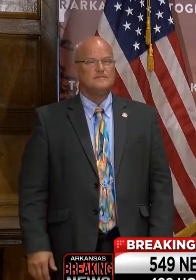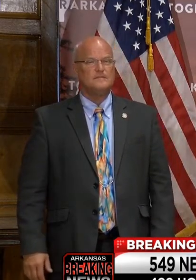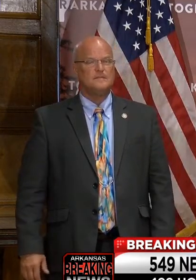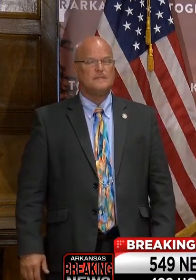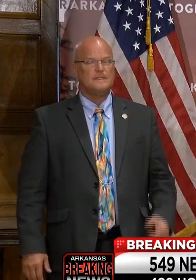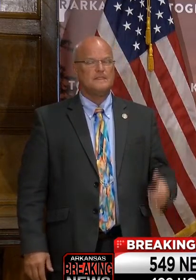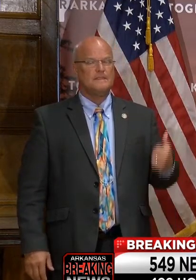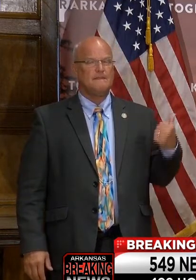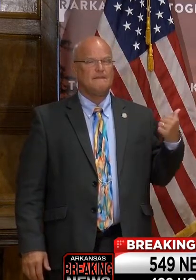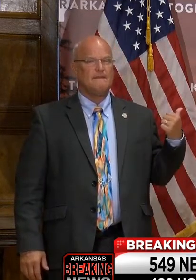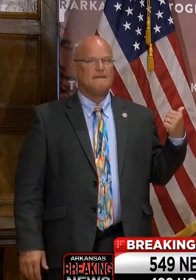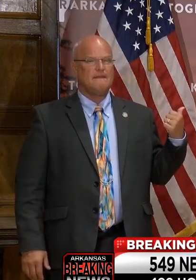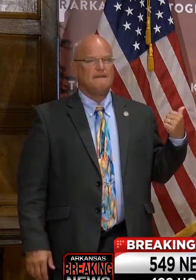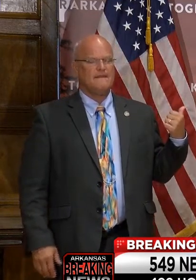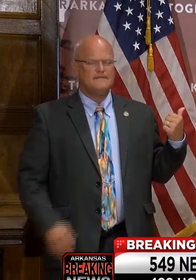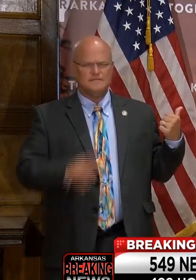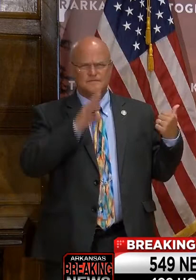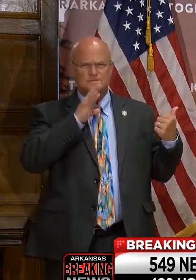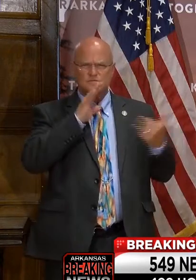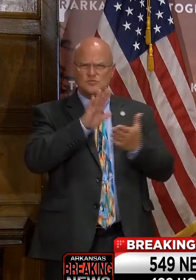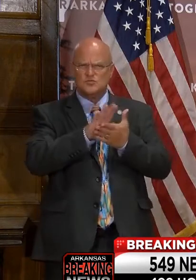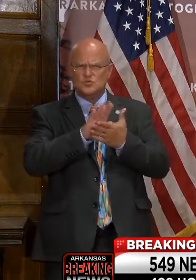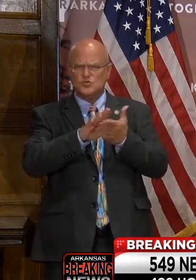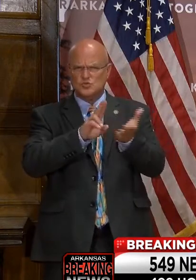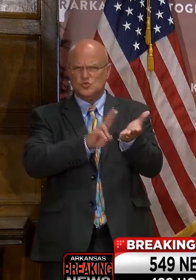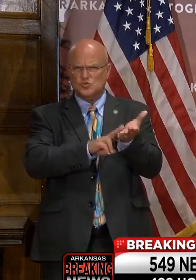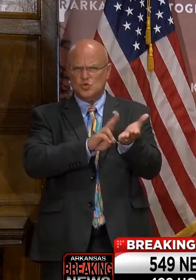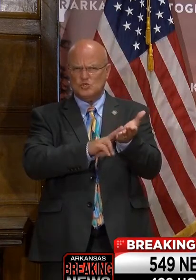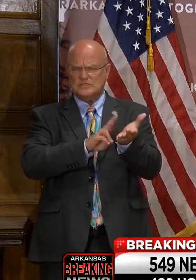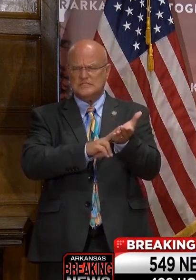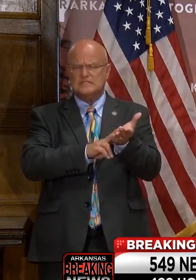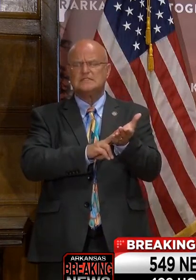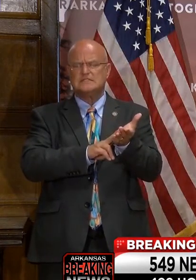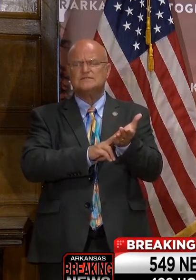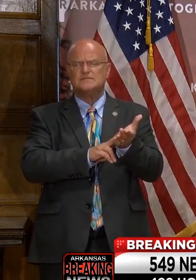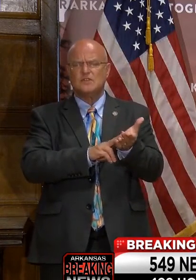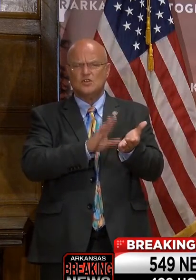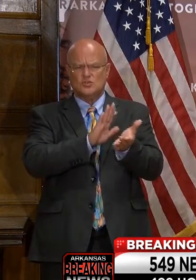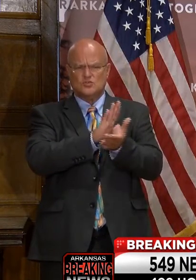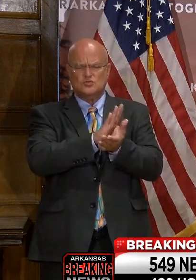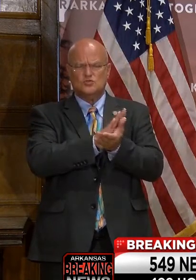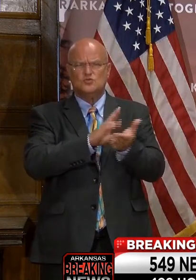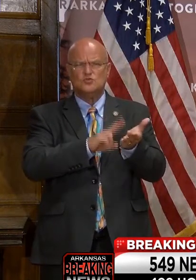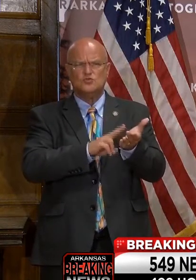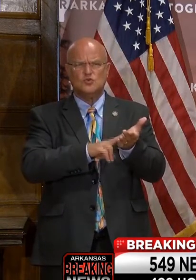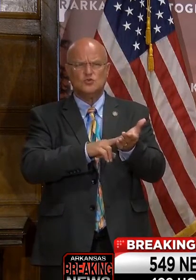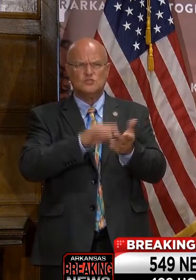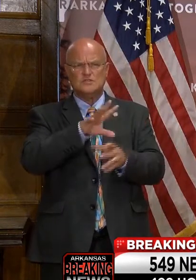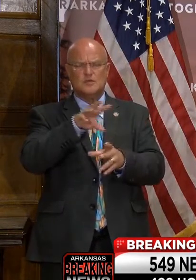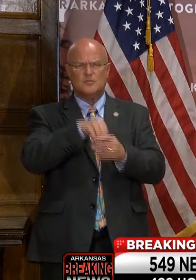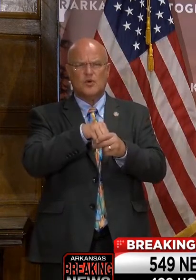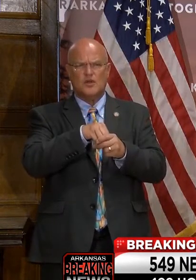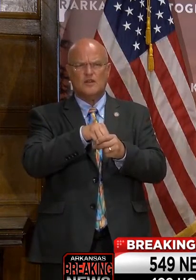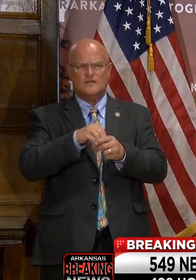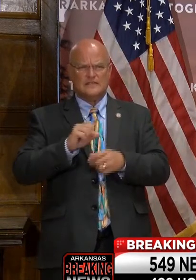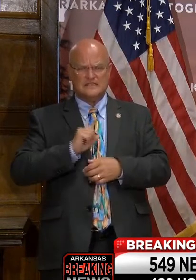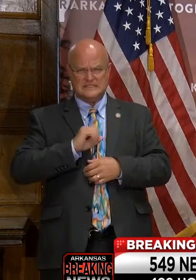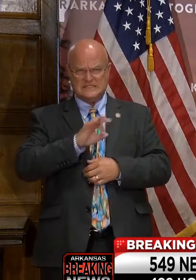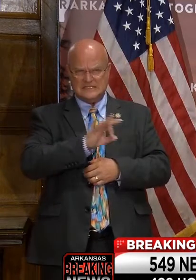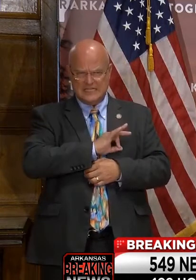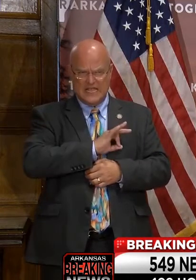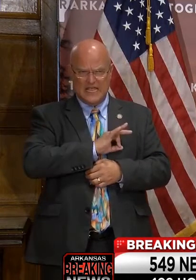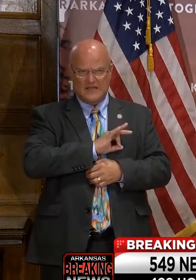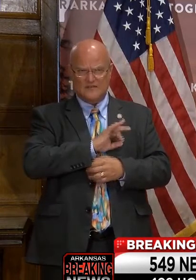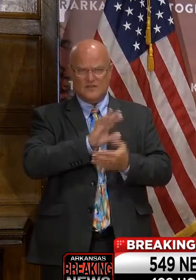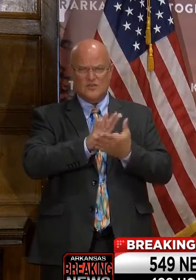Well, you're speaking of school nurses, and school nurses is a part of the staff of